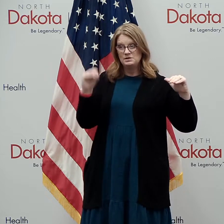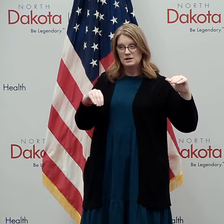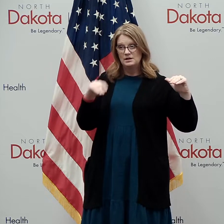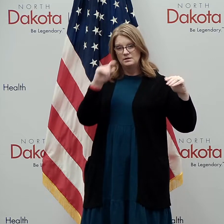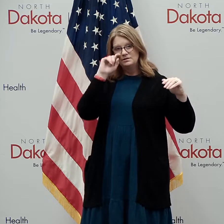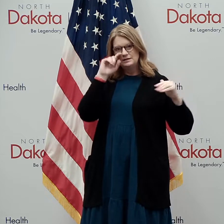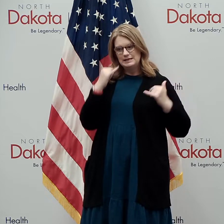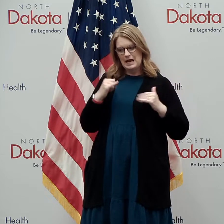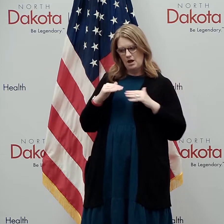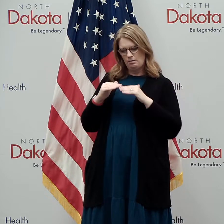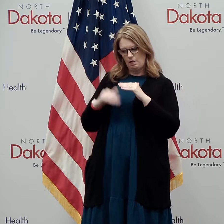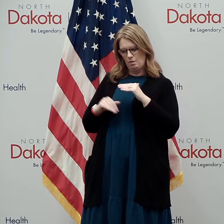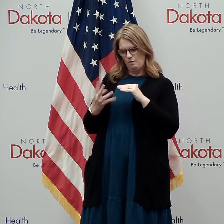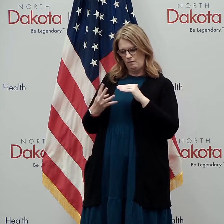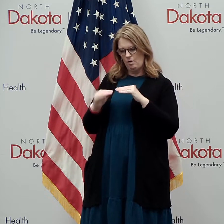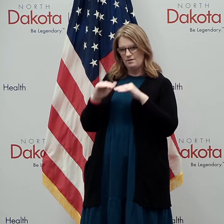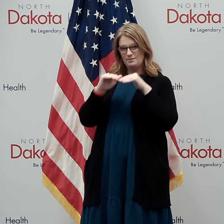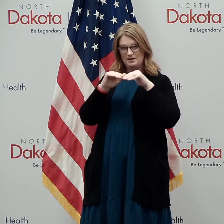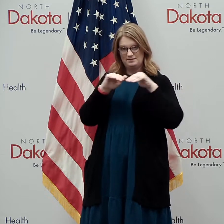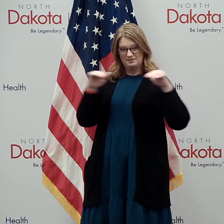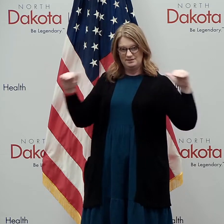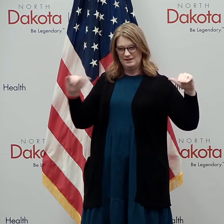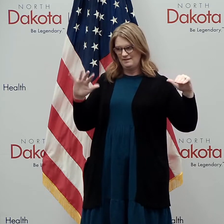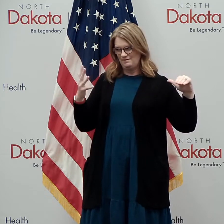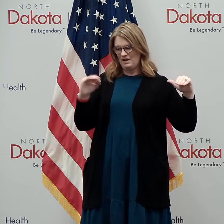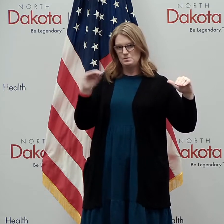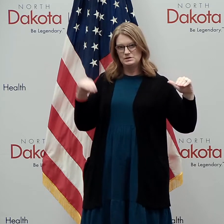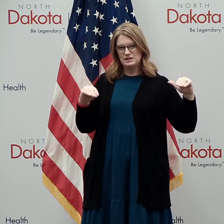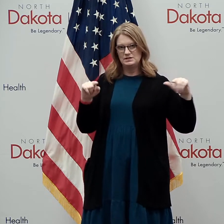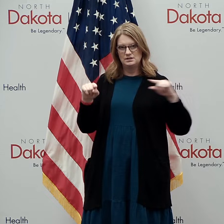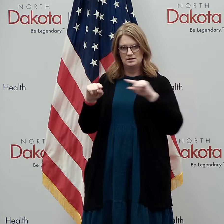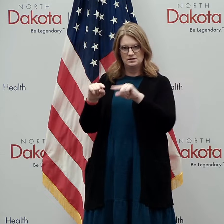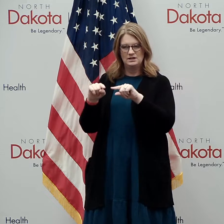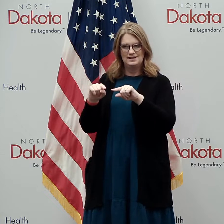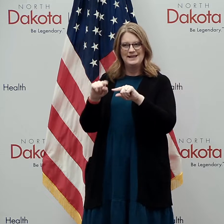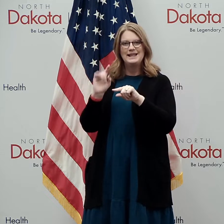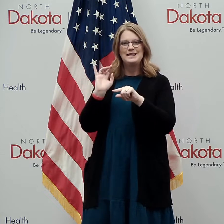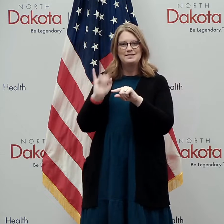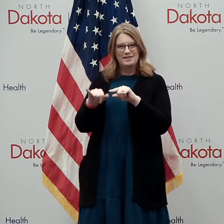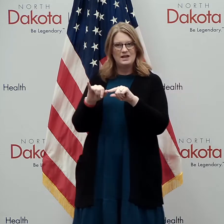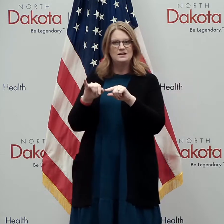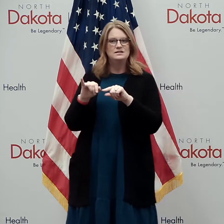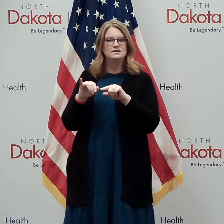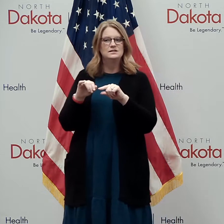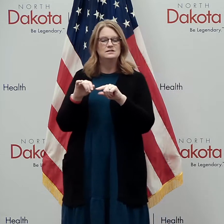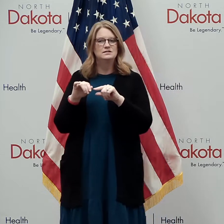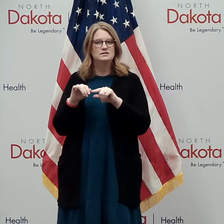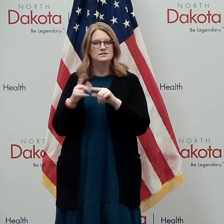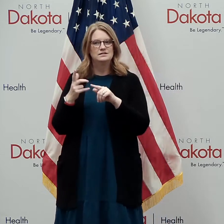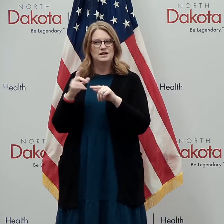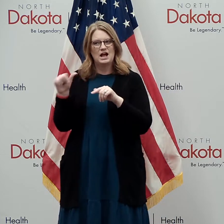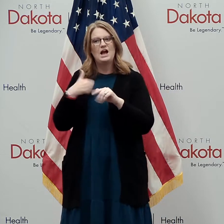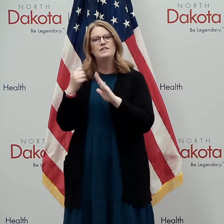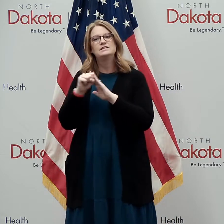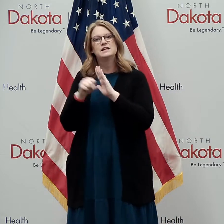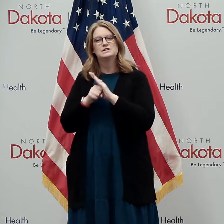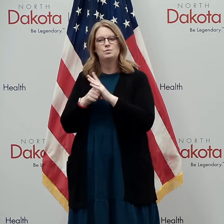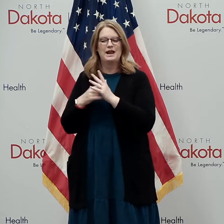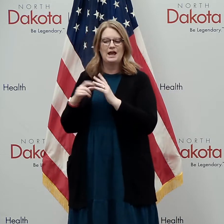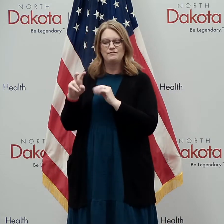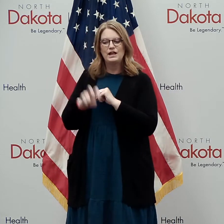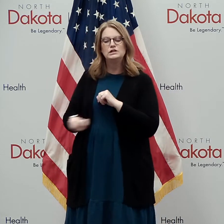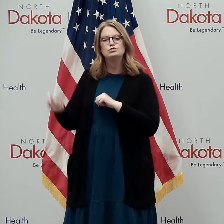4 right now, but if we get above that, that would trigger some other states do have travel advisories for North